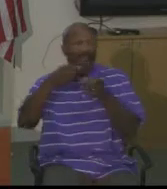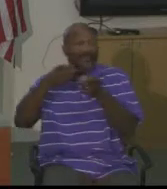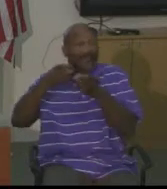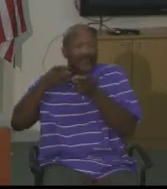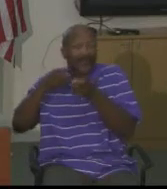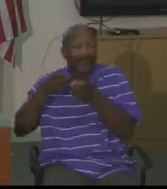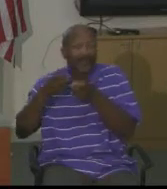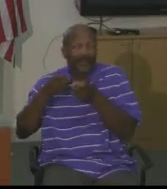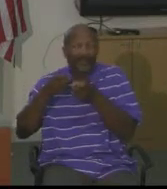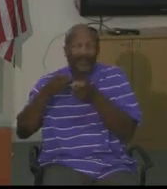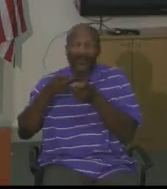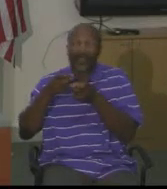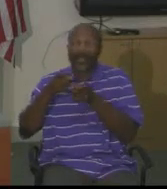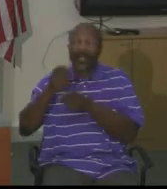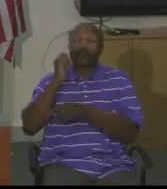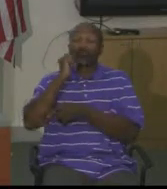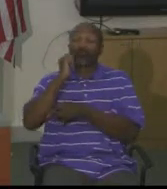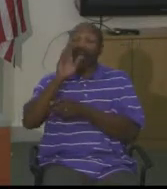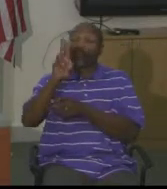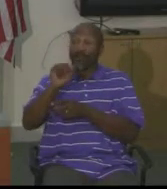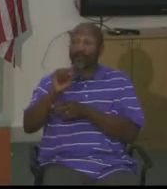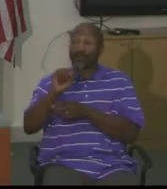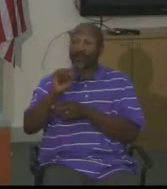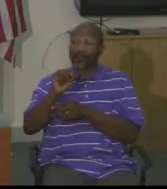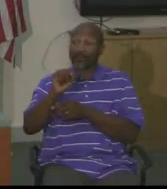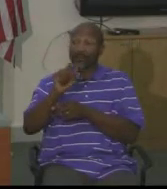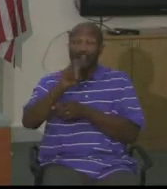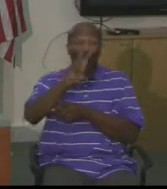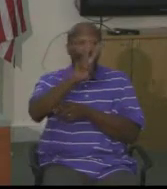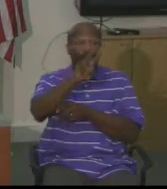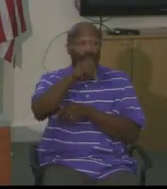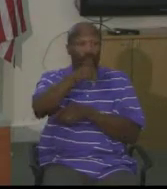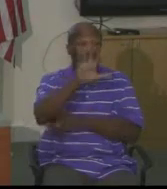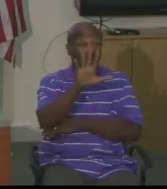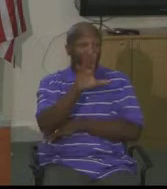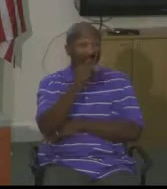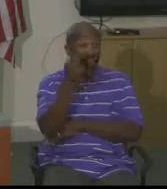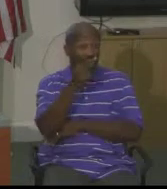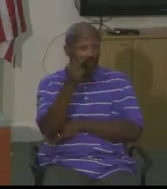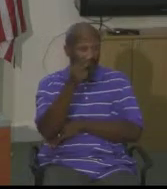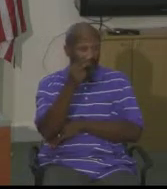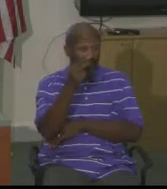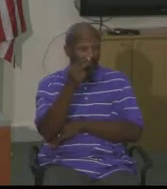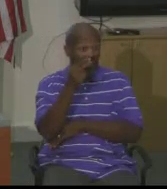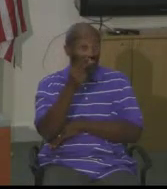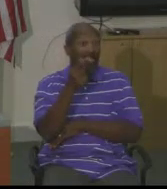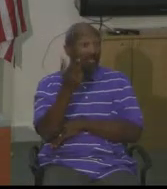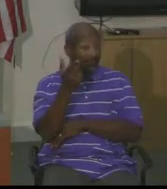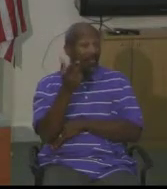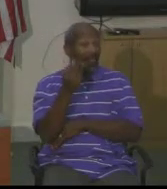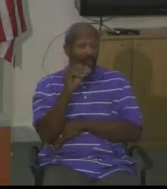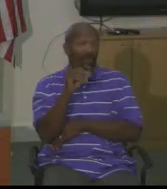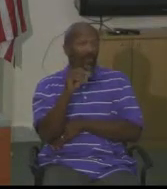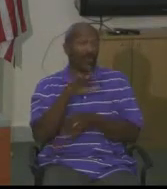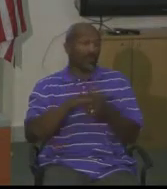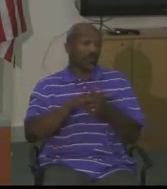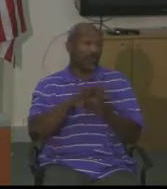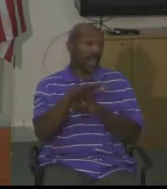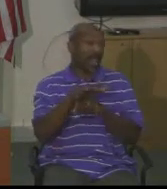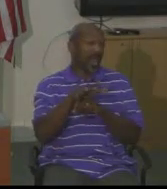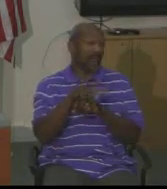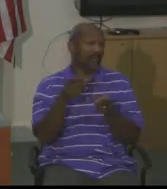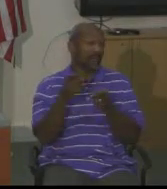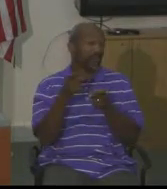the original bus was 2.5 gigatransfers or gigabits per second.